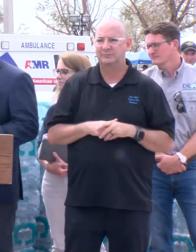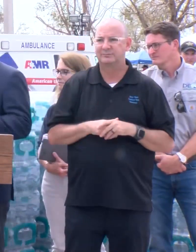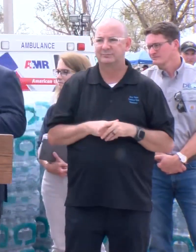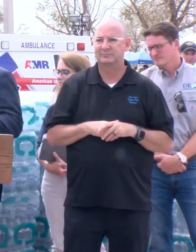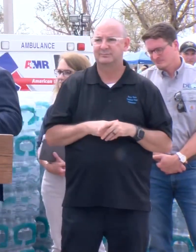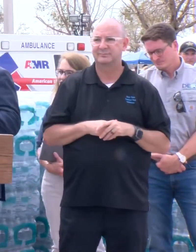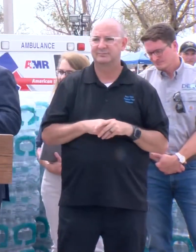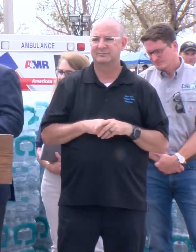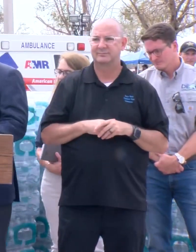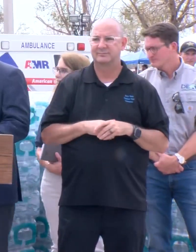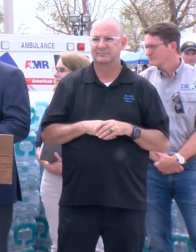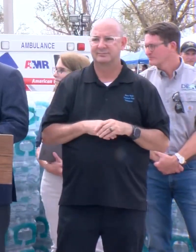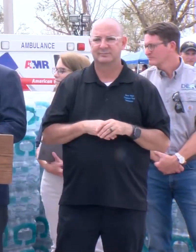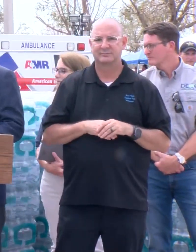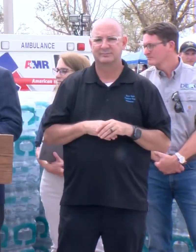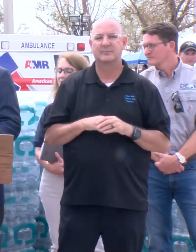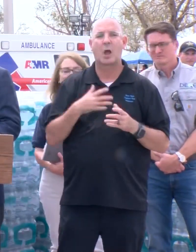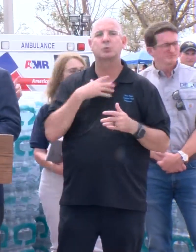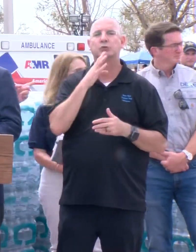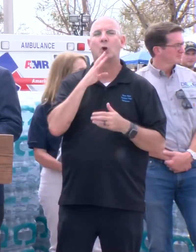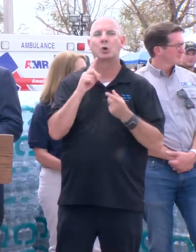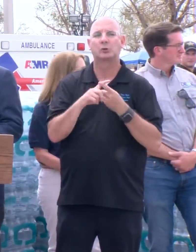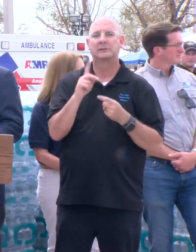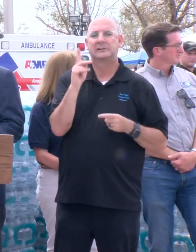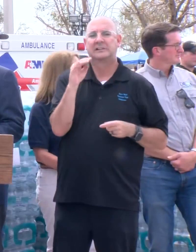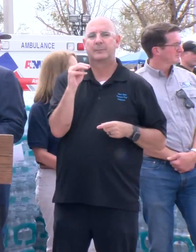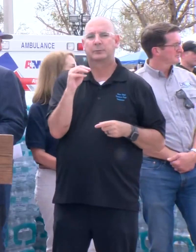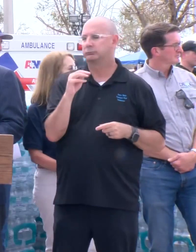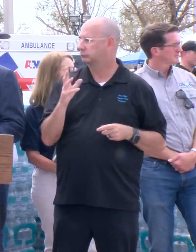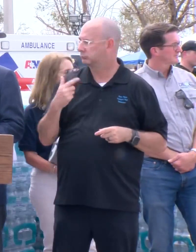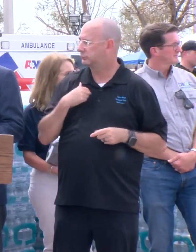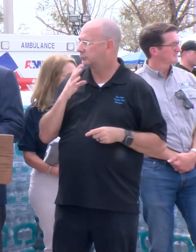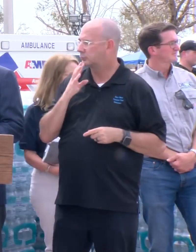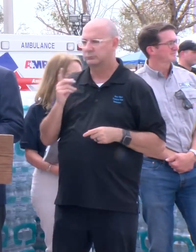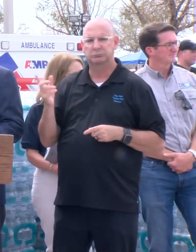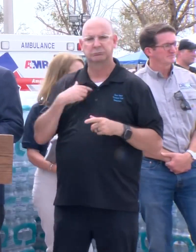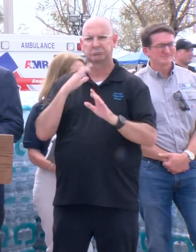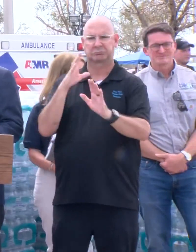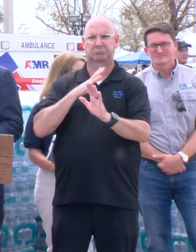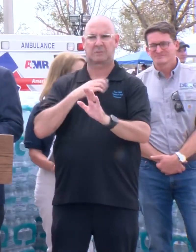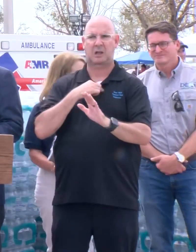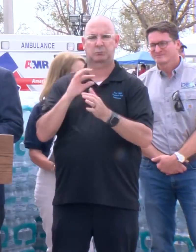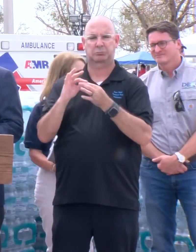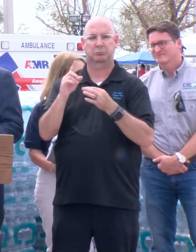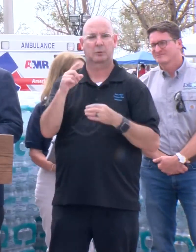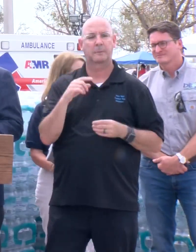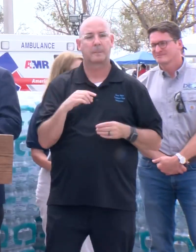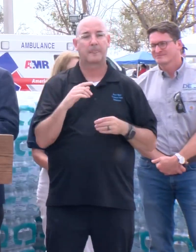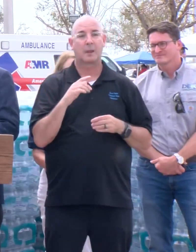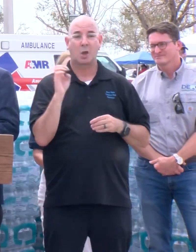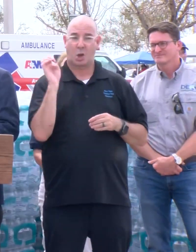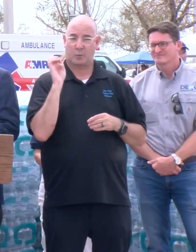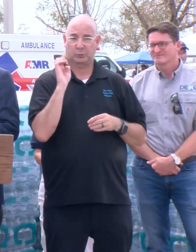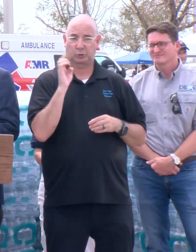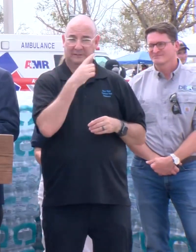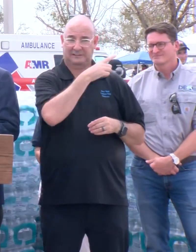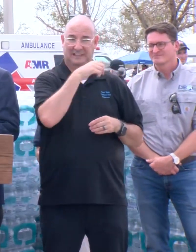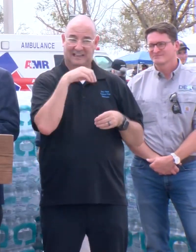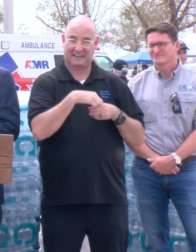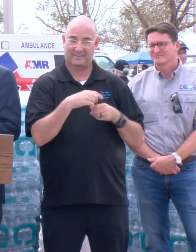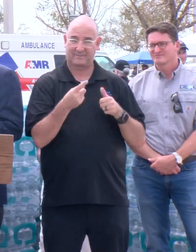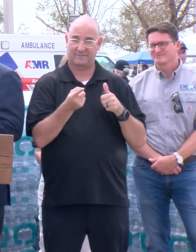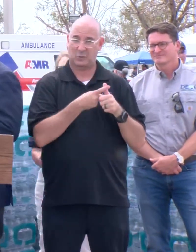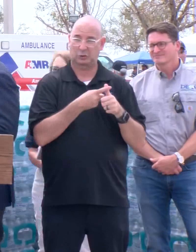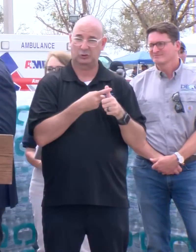Can you talk to Kevin? I'll talk to him too. We did do an emergency in my initial executive order. We had emergency